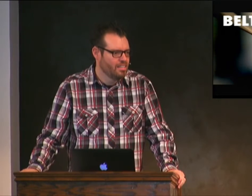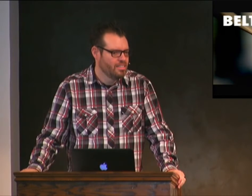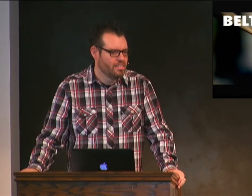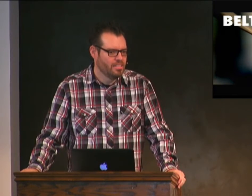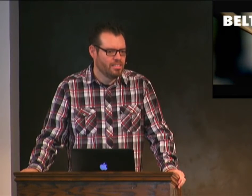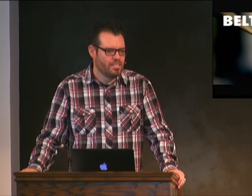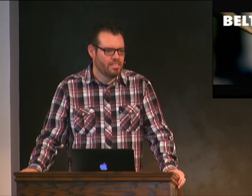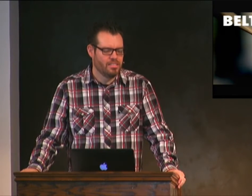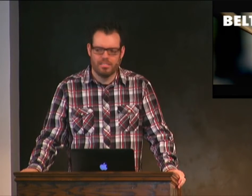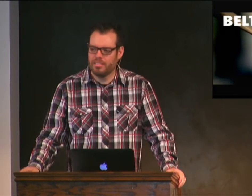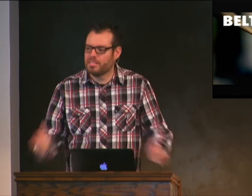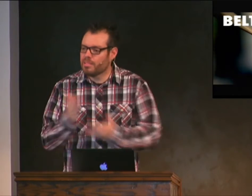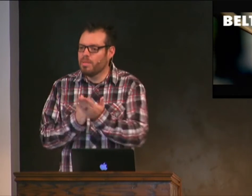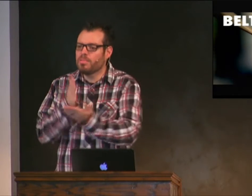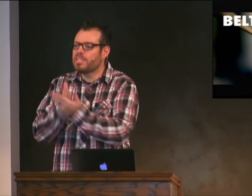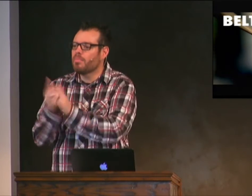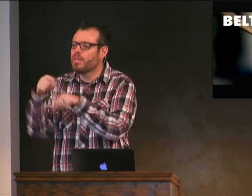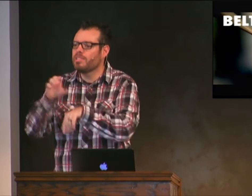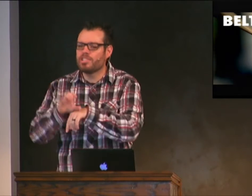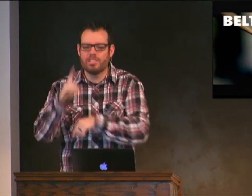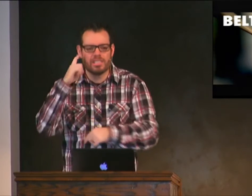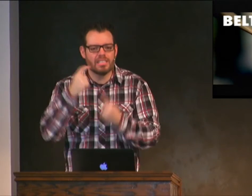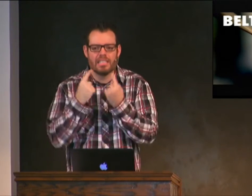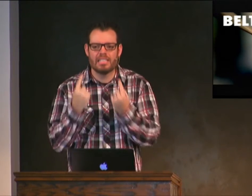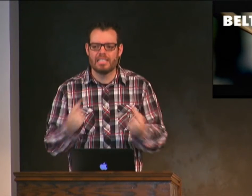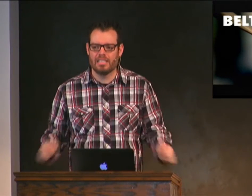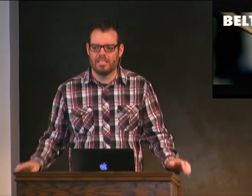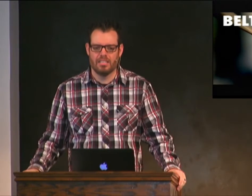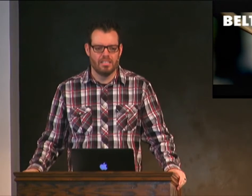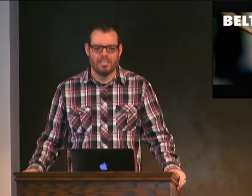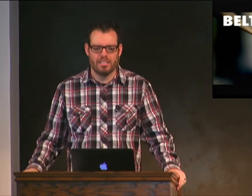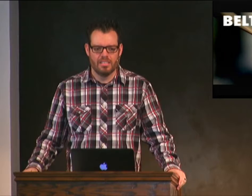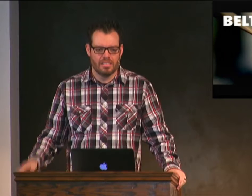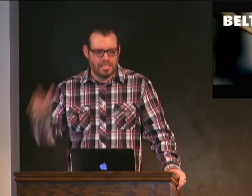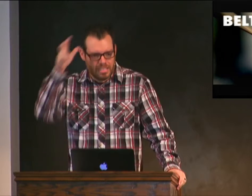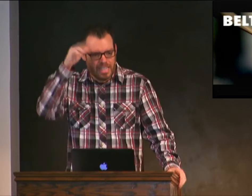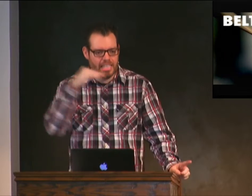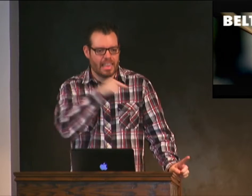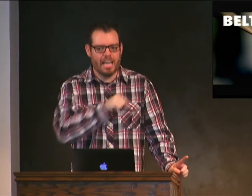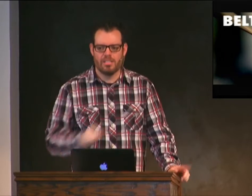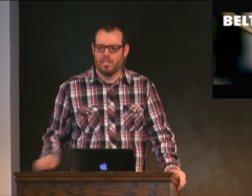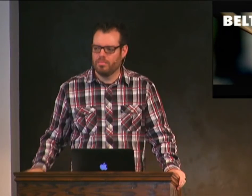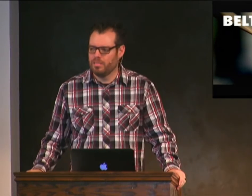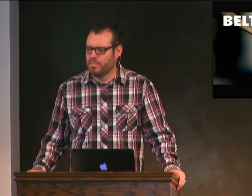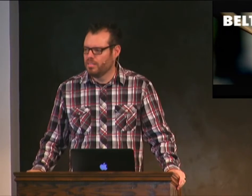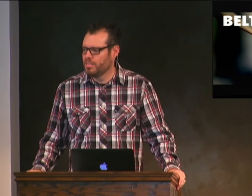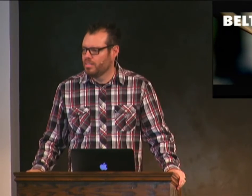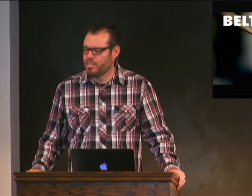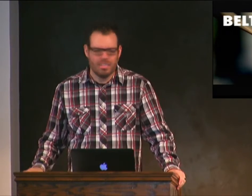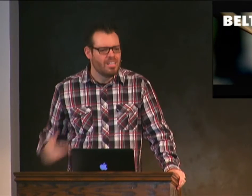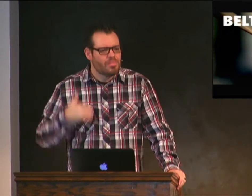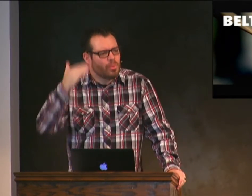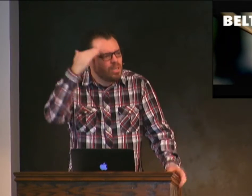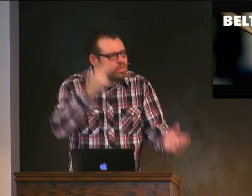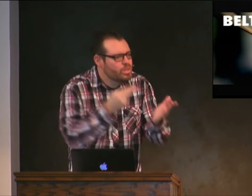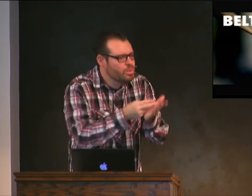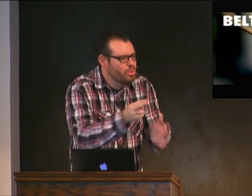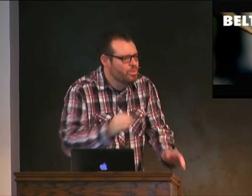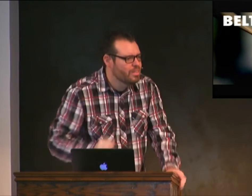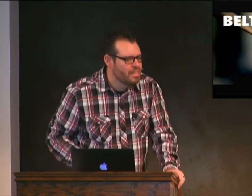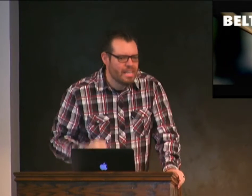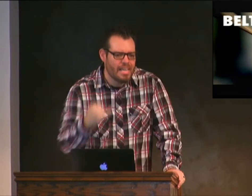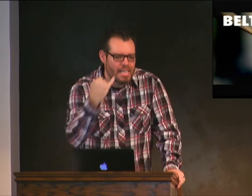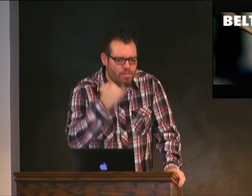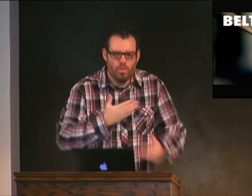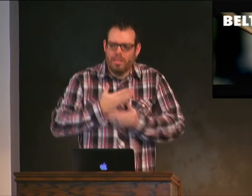that. Some people stop coming to church because they sin. Because Satan lied to them. But we know the